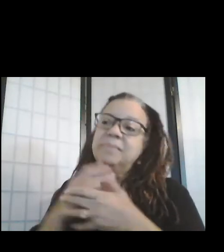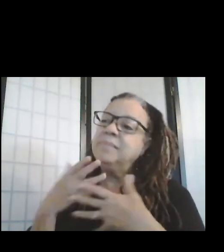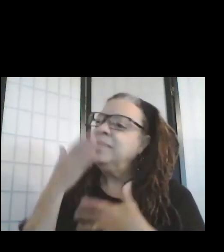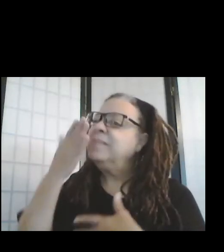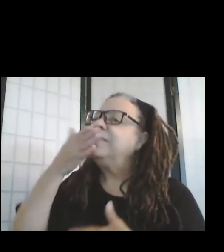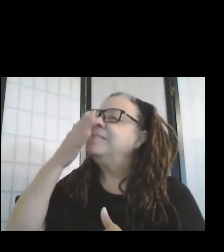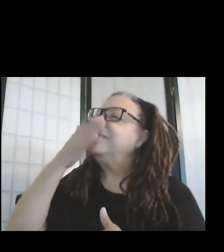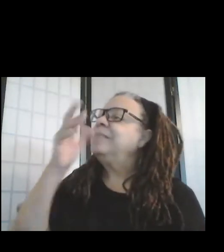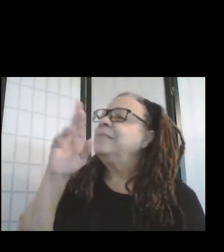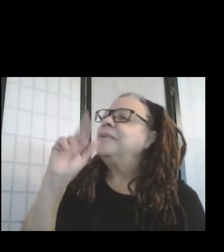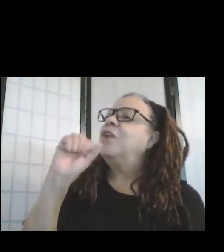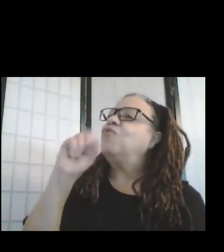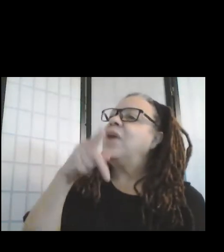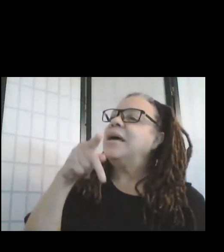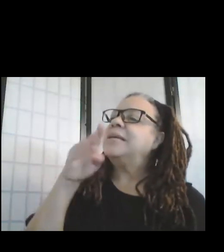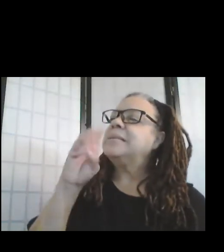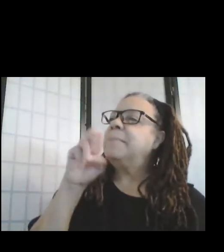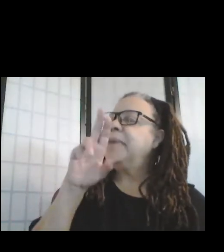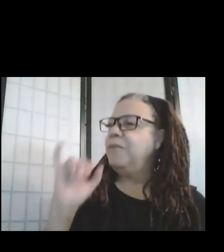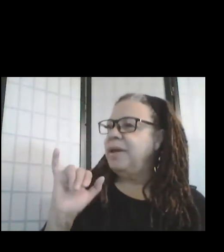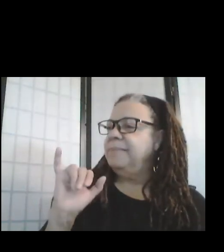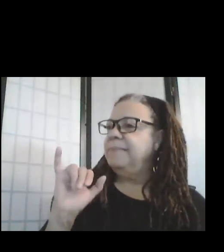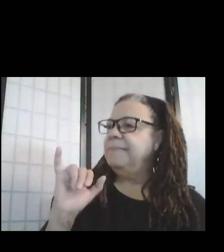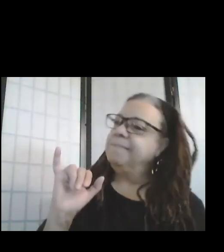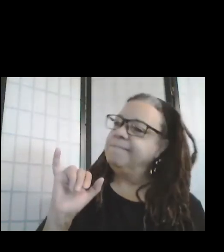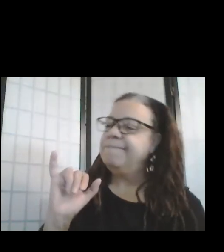scent of raspberries.